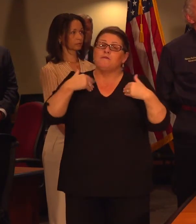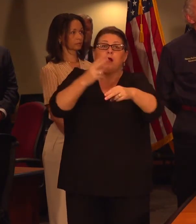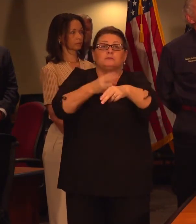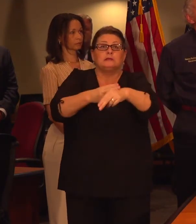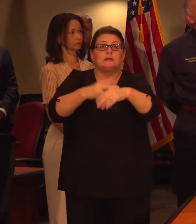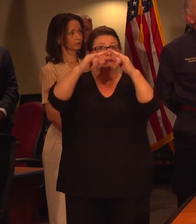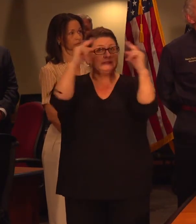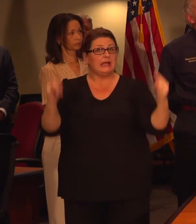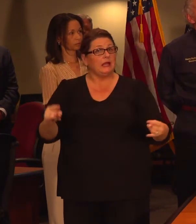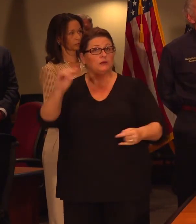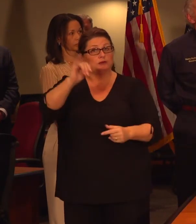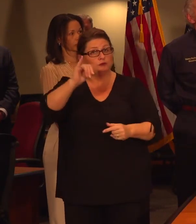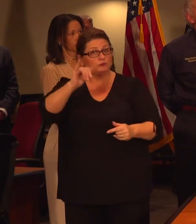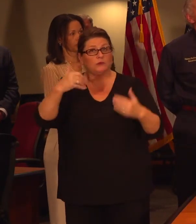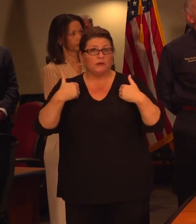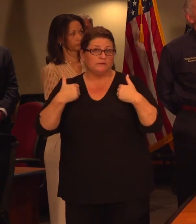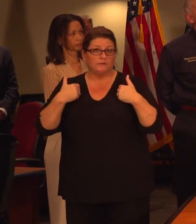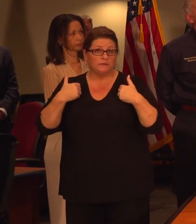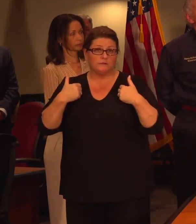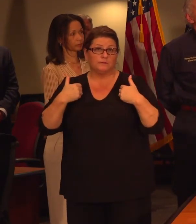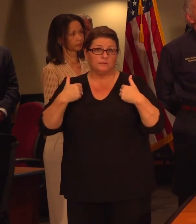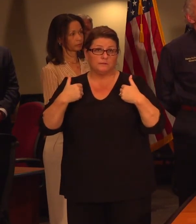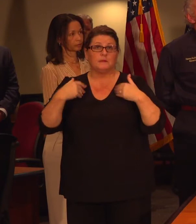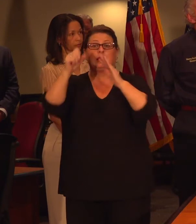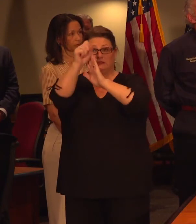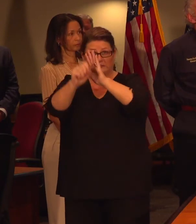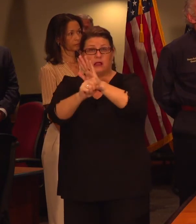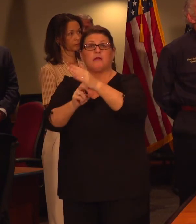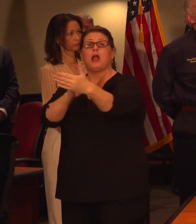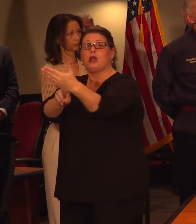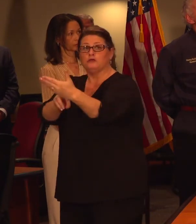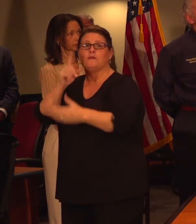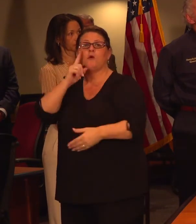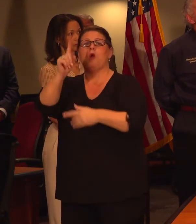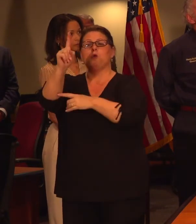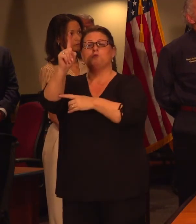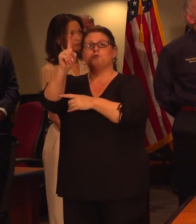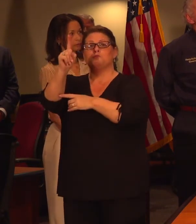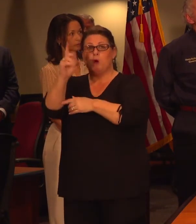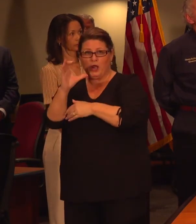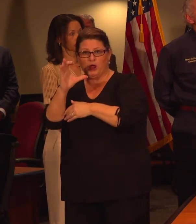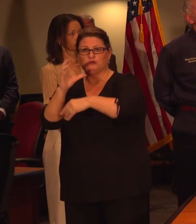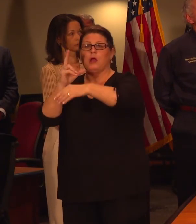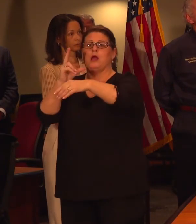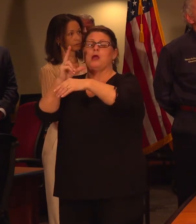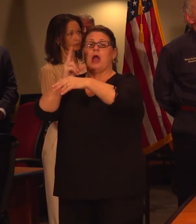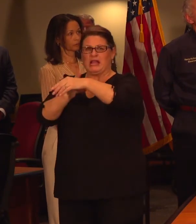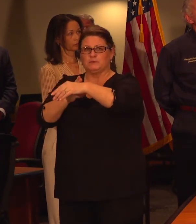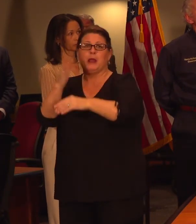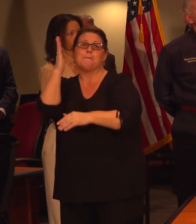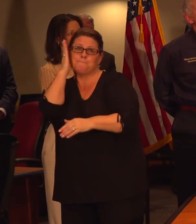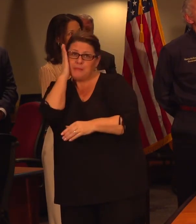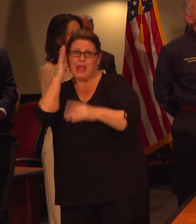that are available to us. The state is contracting for 100 hospital bed tent, and through DHEC, they